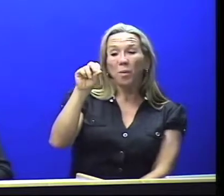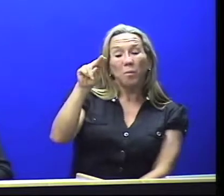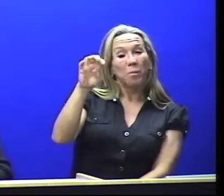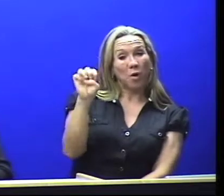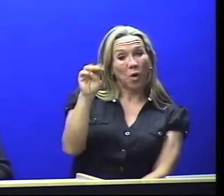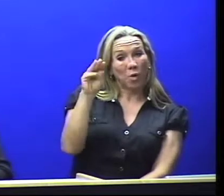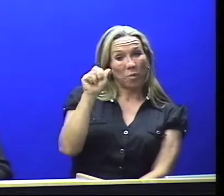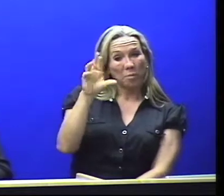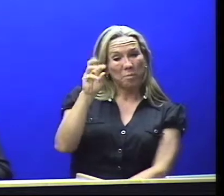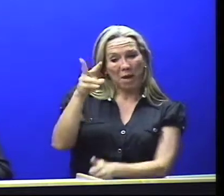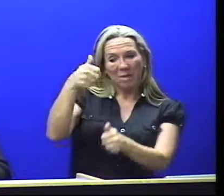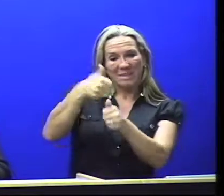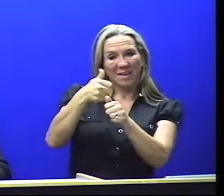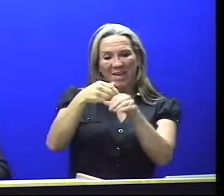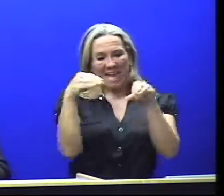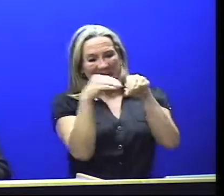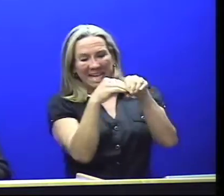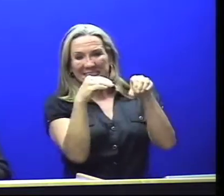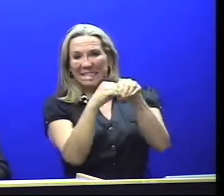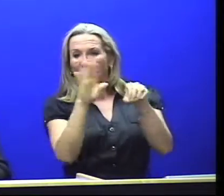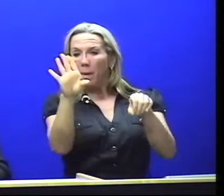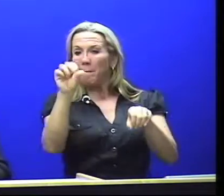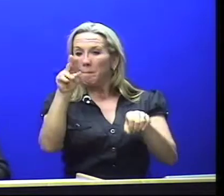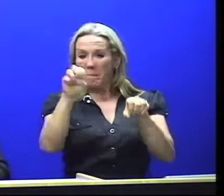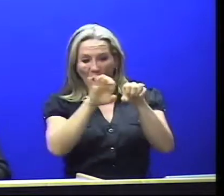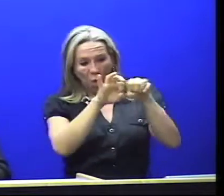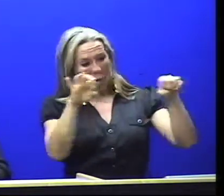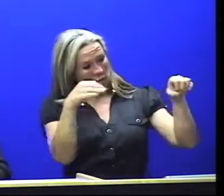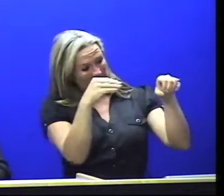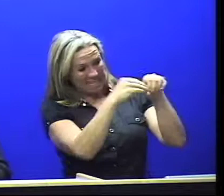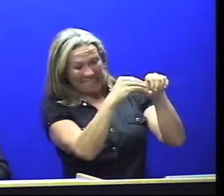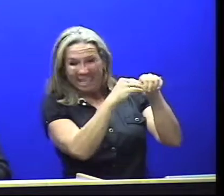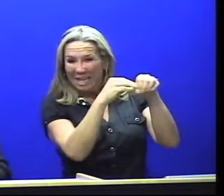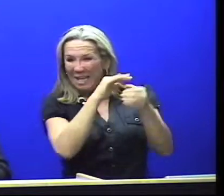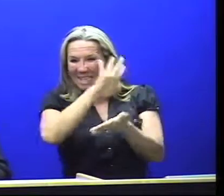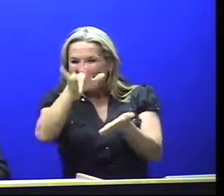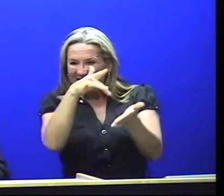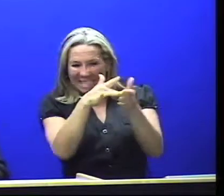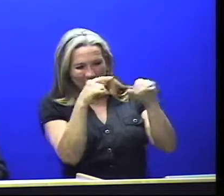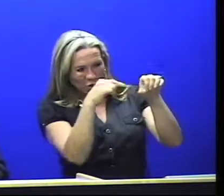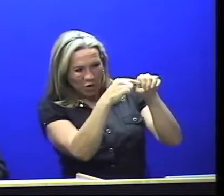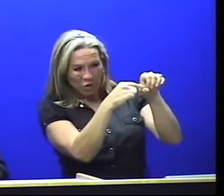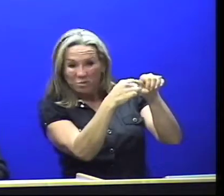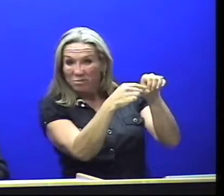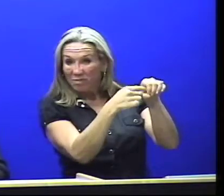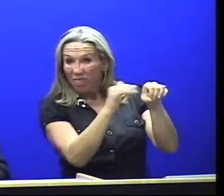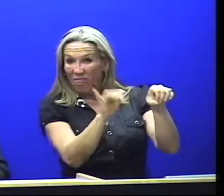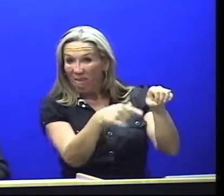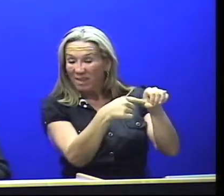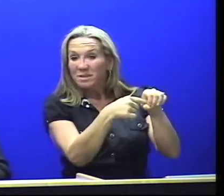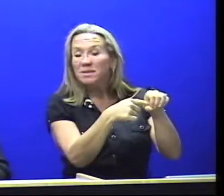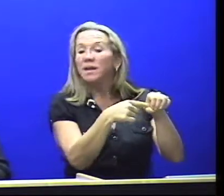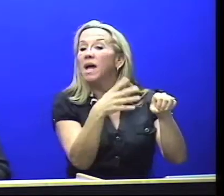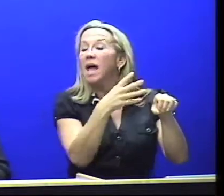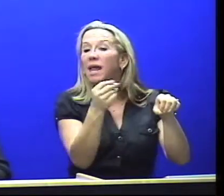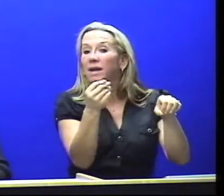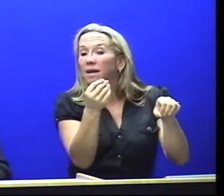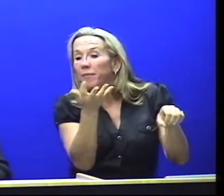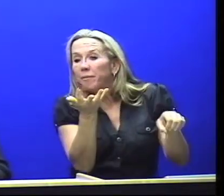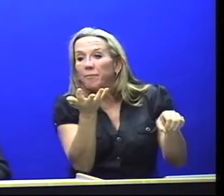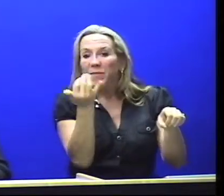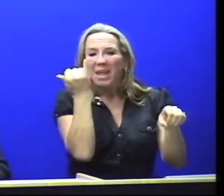inside a cavity in your bone in the very center. And it's like if you've ever